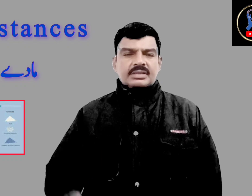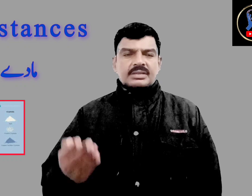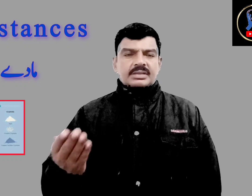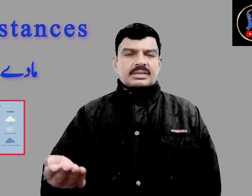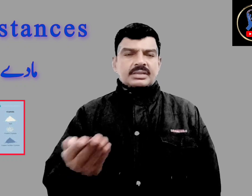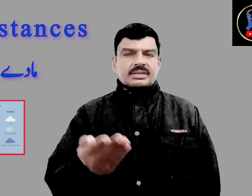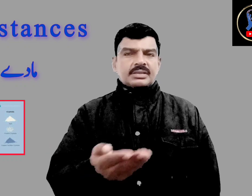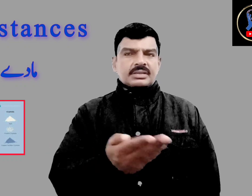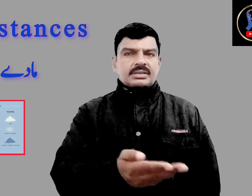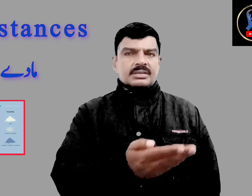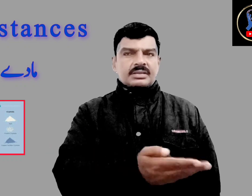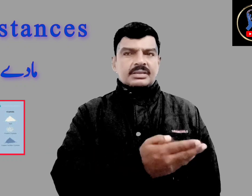substances,